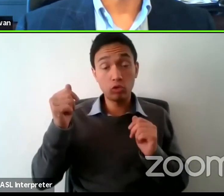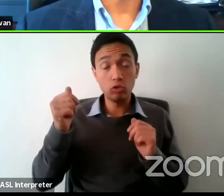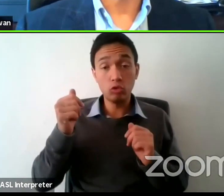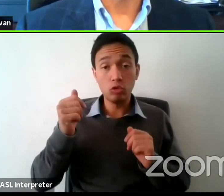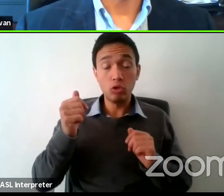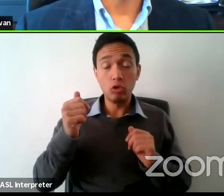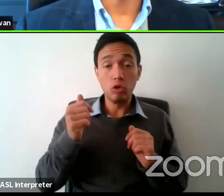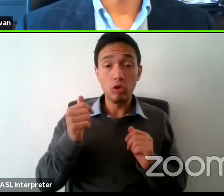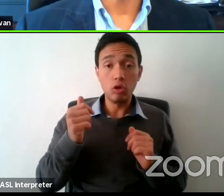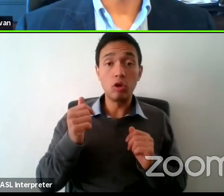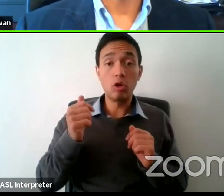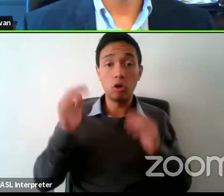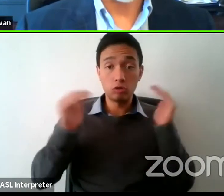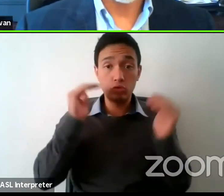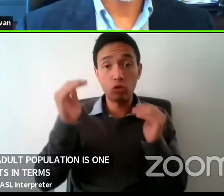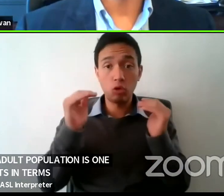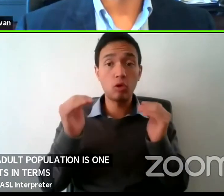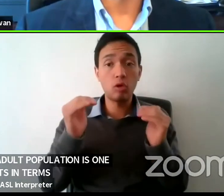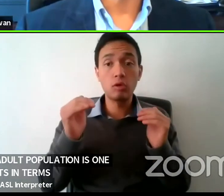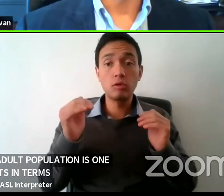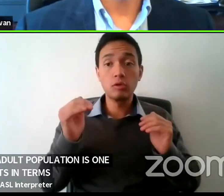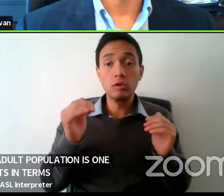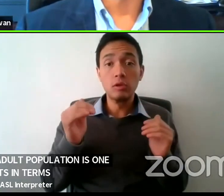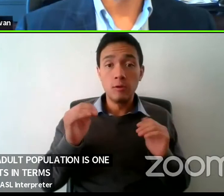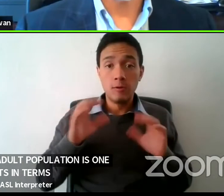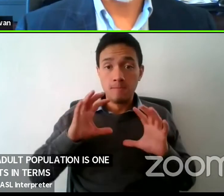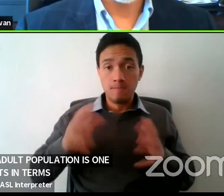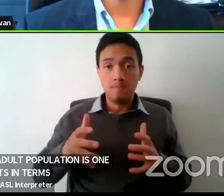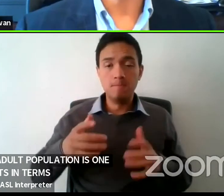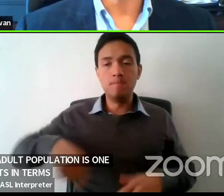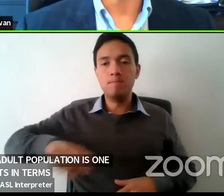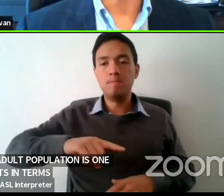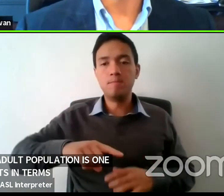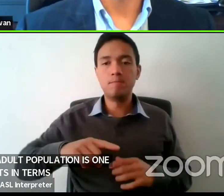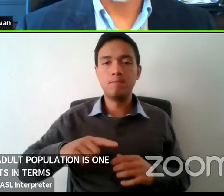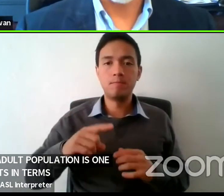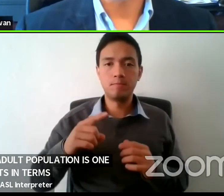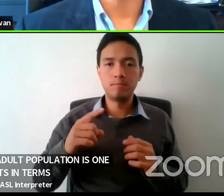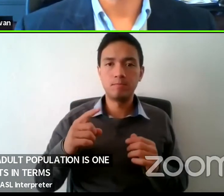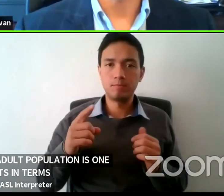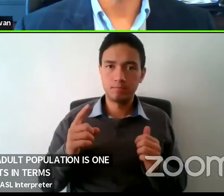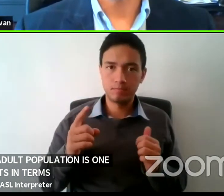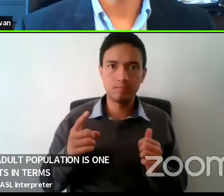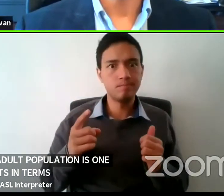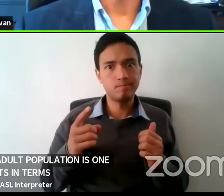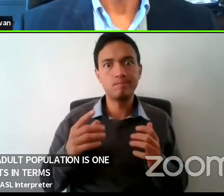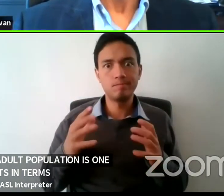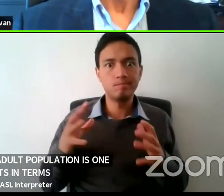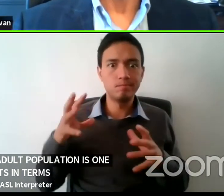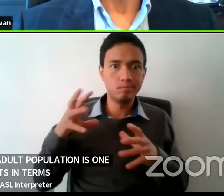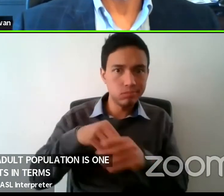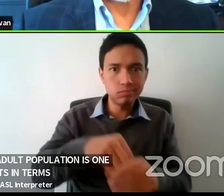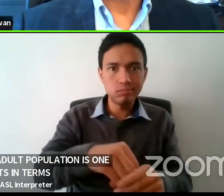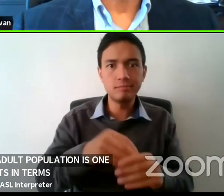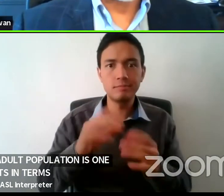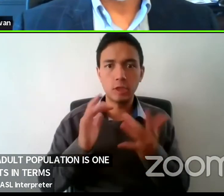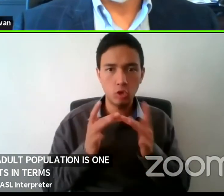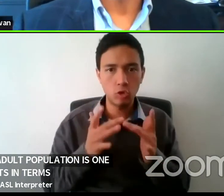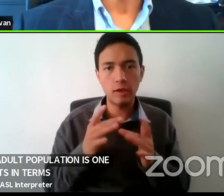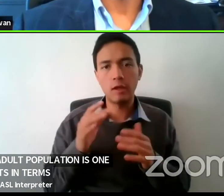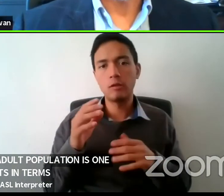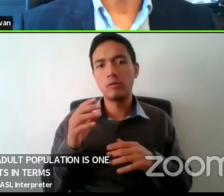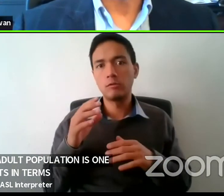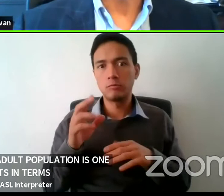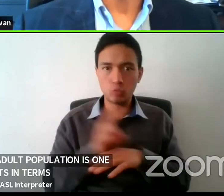terms of going on the internet and adopting smartphones and tablets from the statistics. And